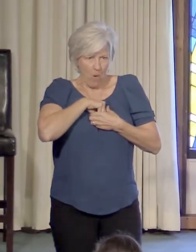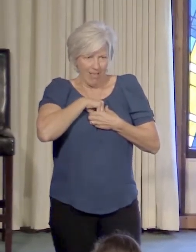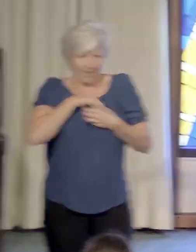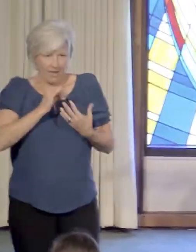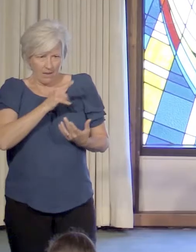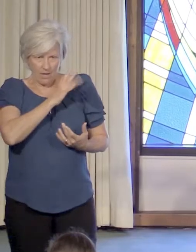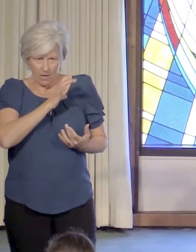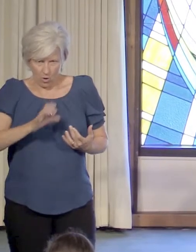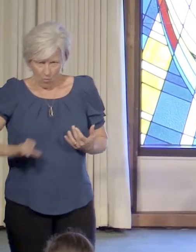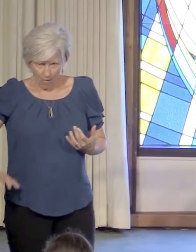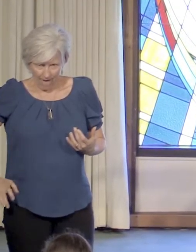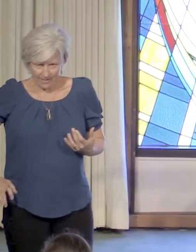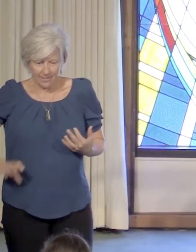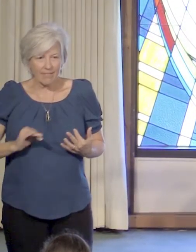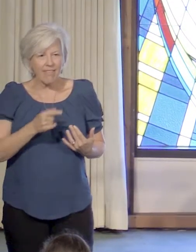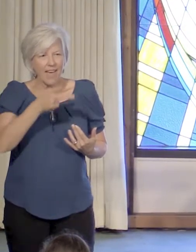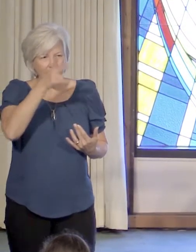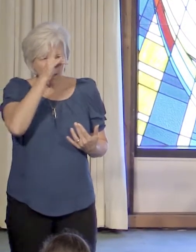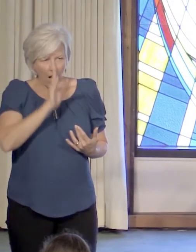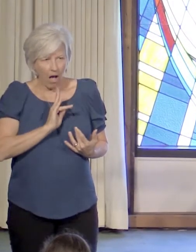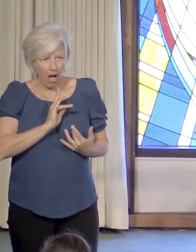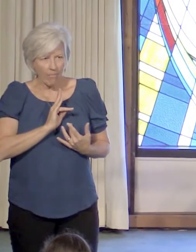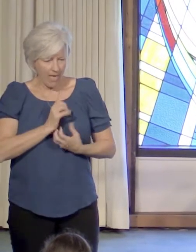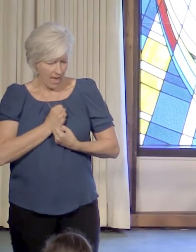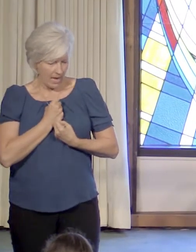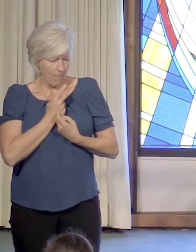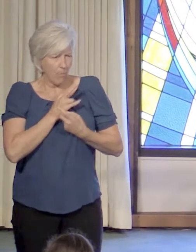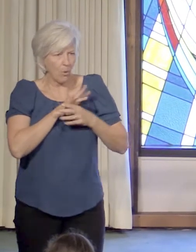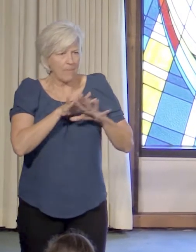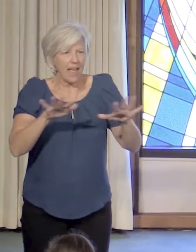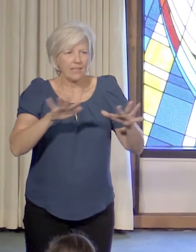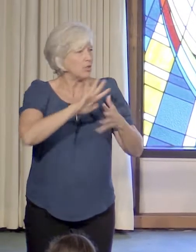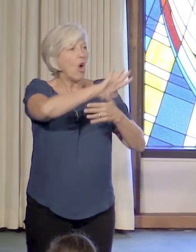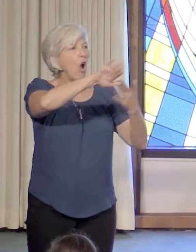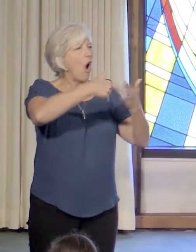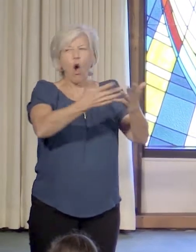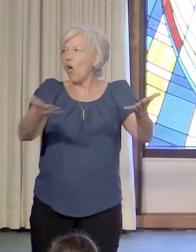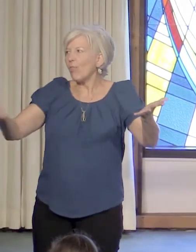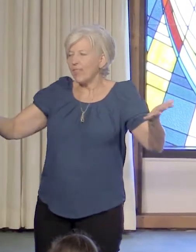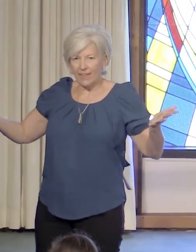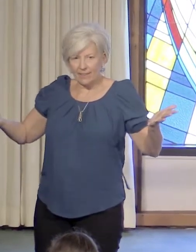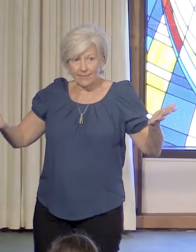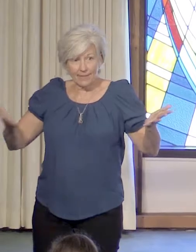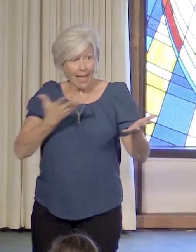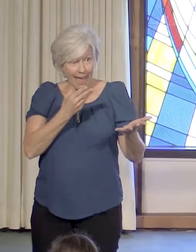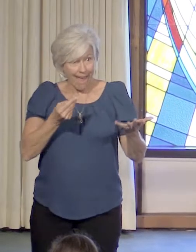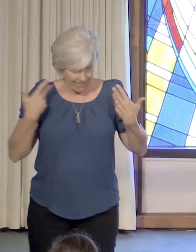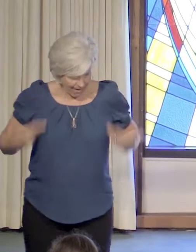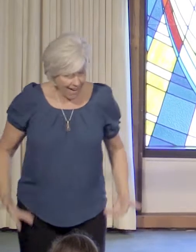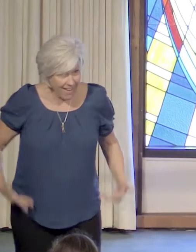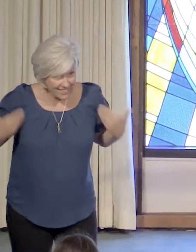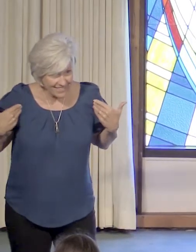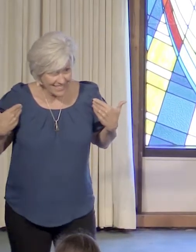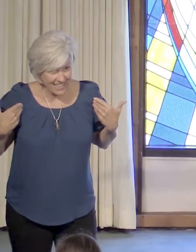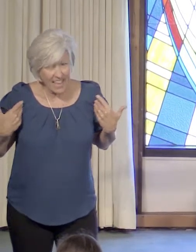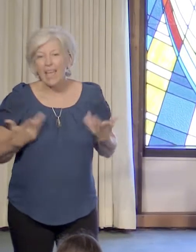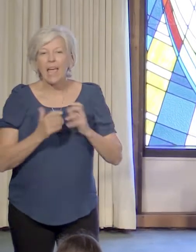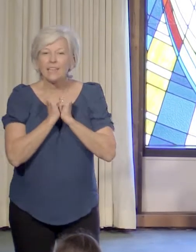permeates everything, all things, and us, and is ever present within us and as us.